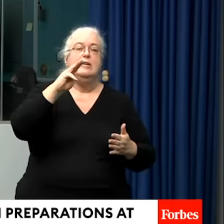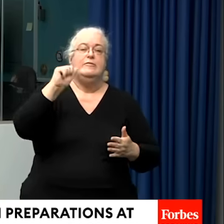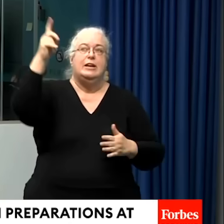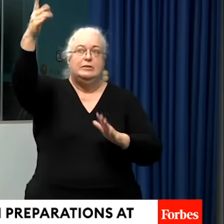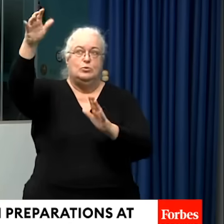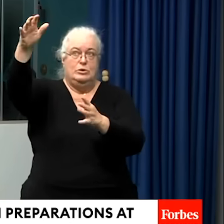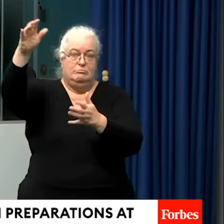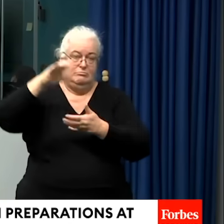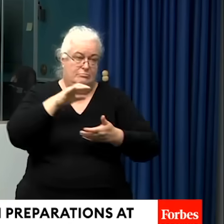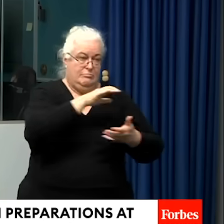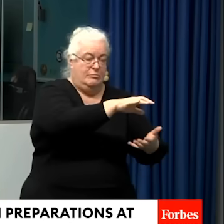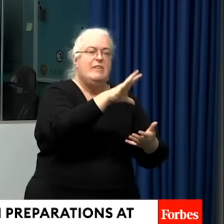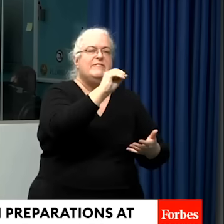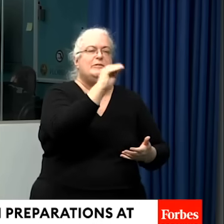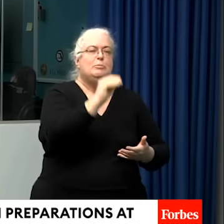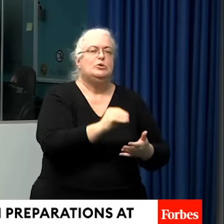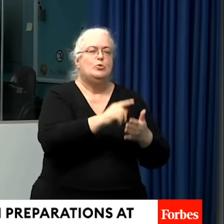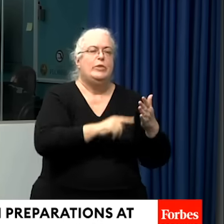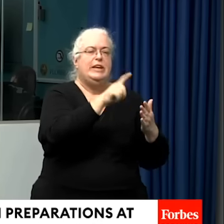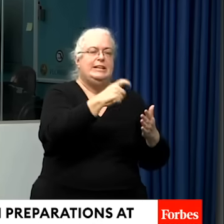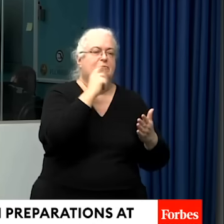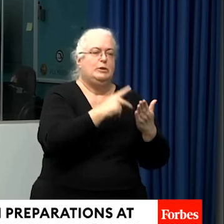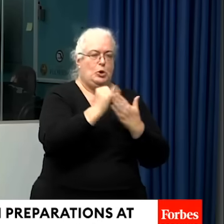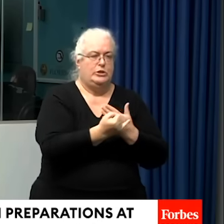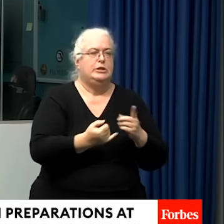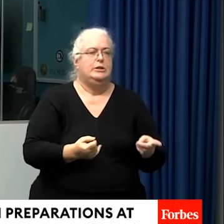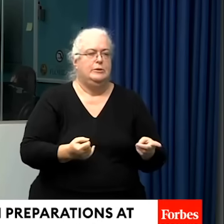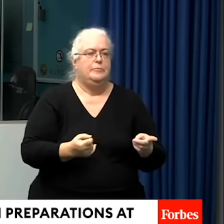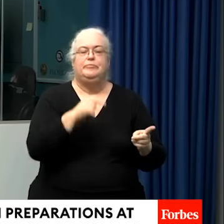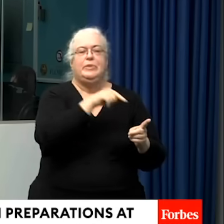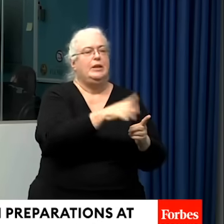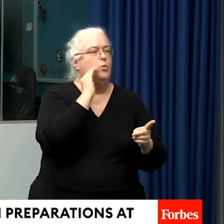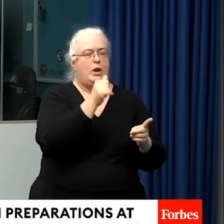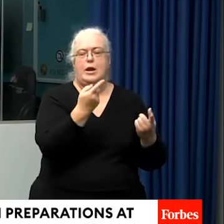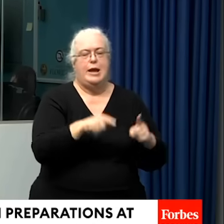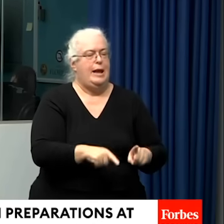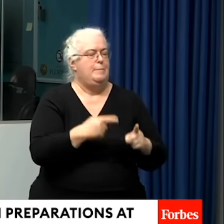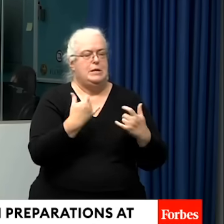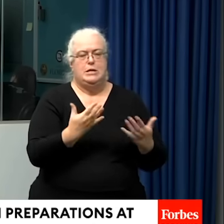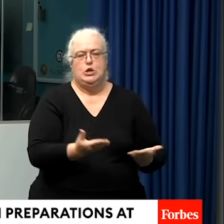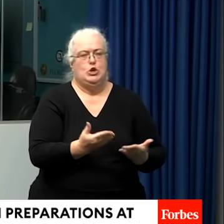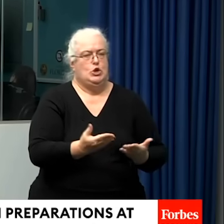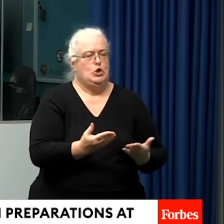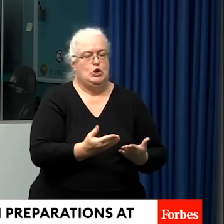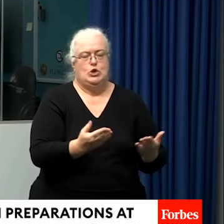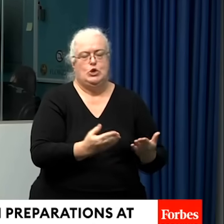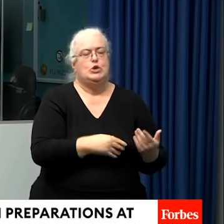them, in essence, 50% of that project total that's estimated. That will not happen here unless we get